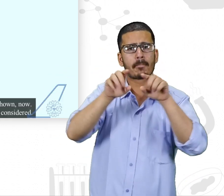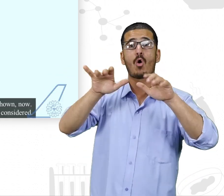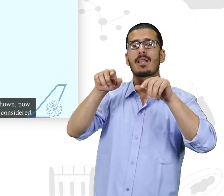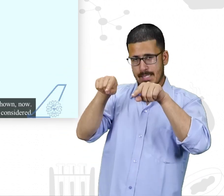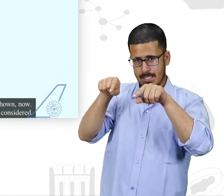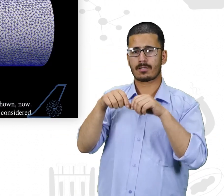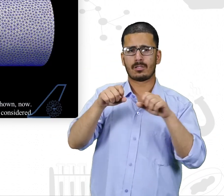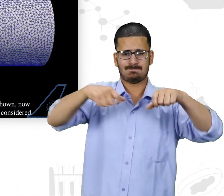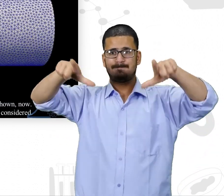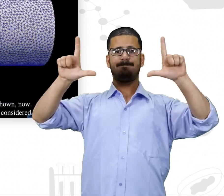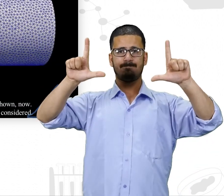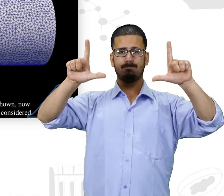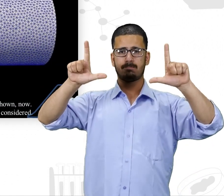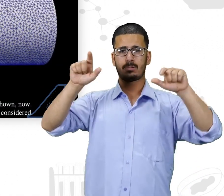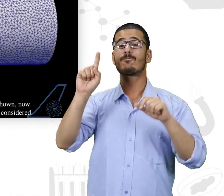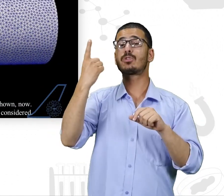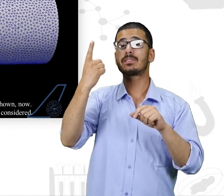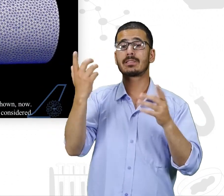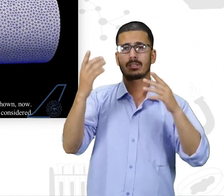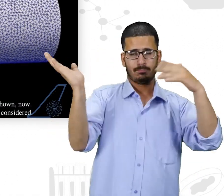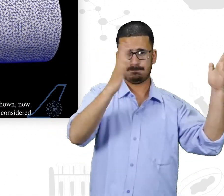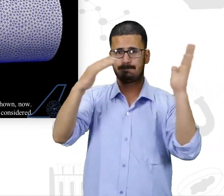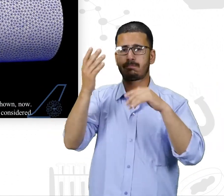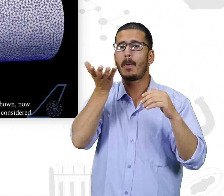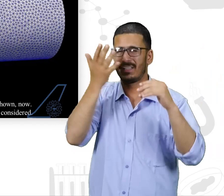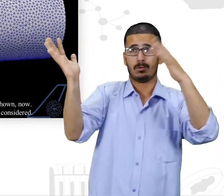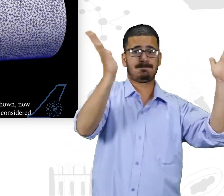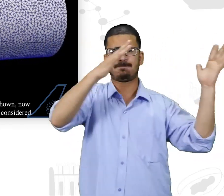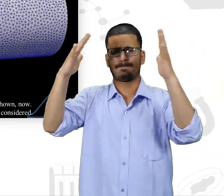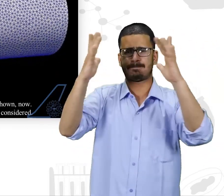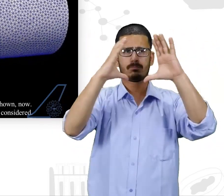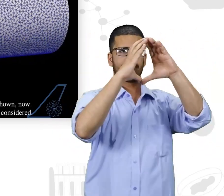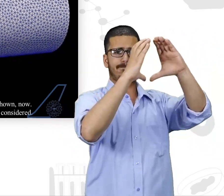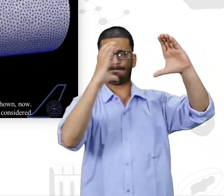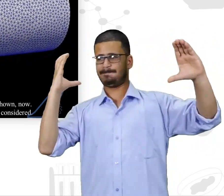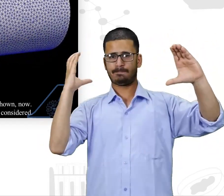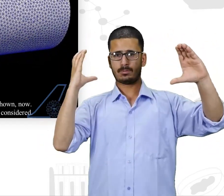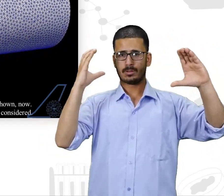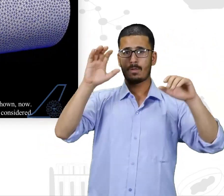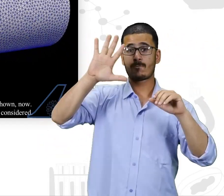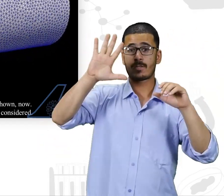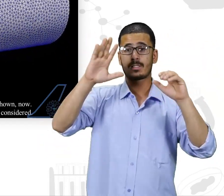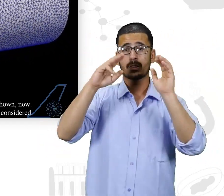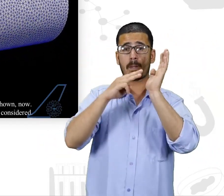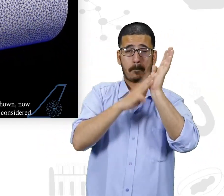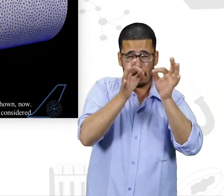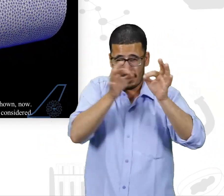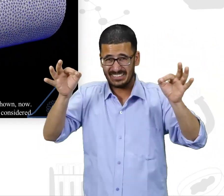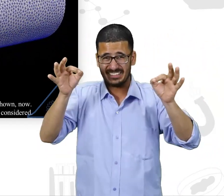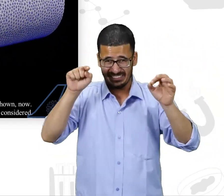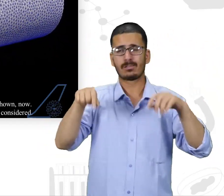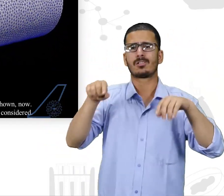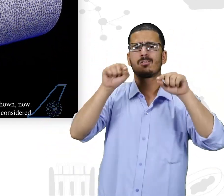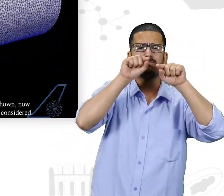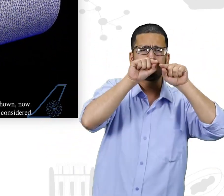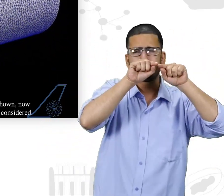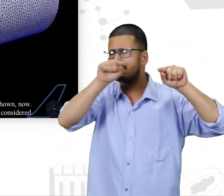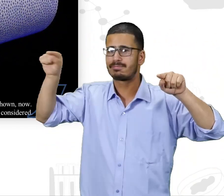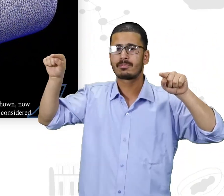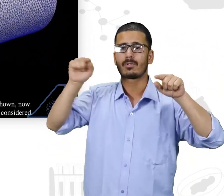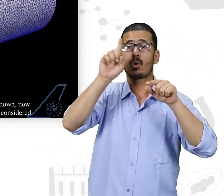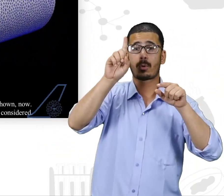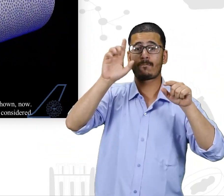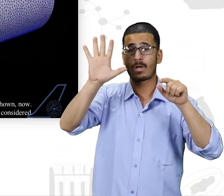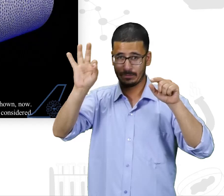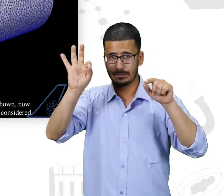now. Flow field generated with unstructured grid around the aircraft is shown now. Cylindrical far field 500 meters